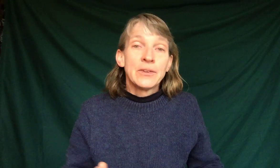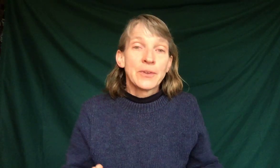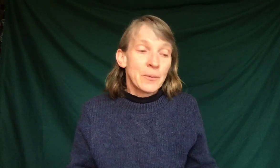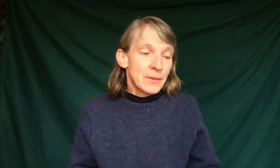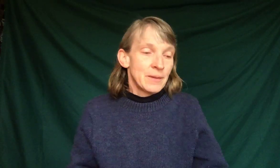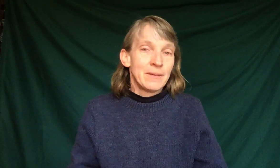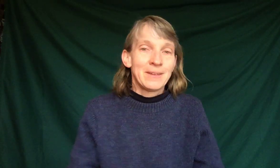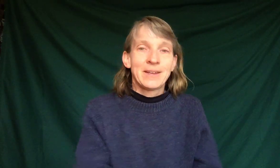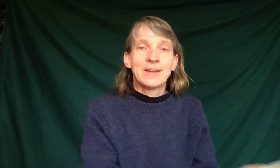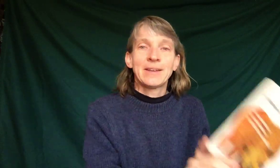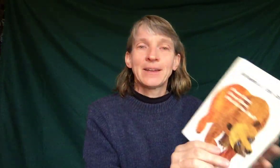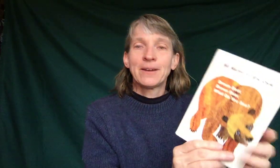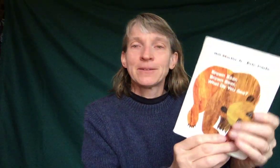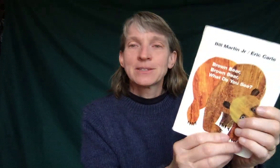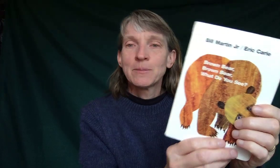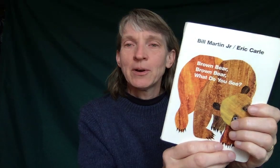So here's the book.